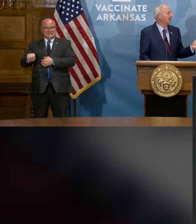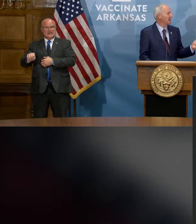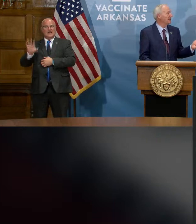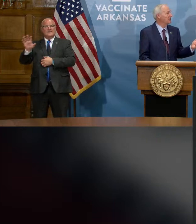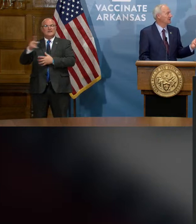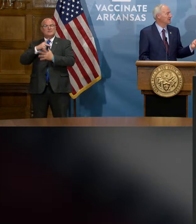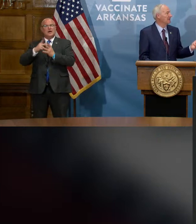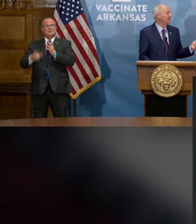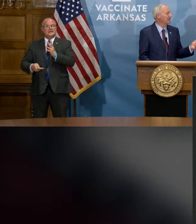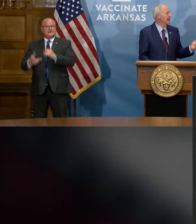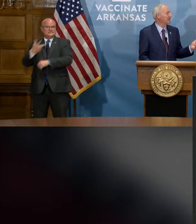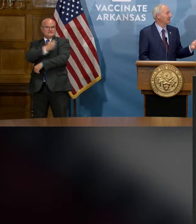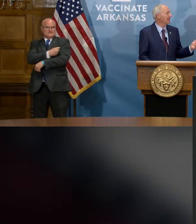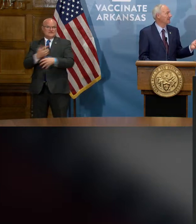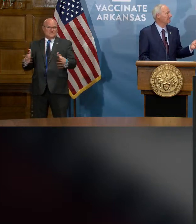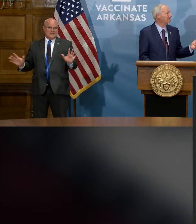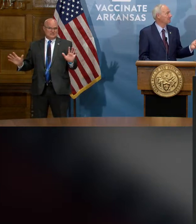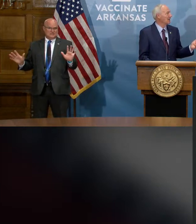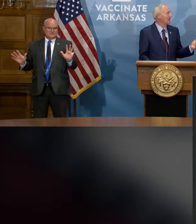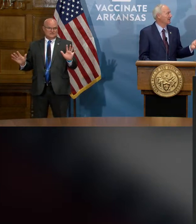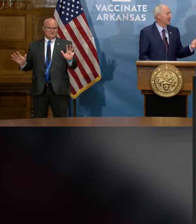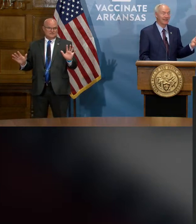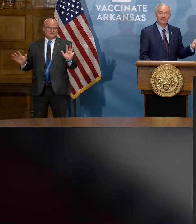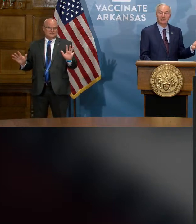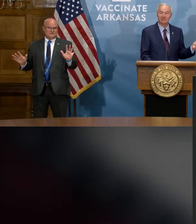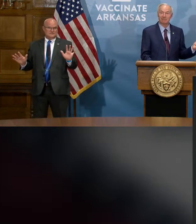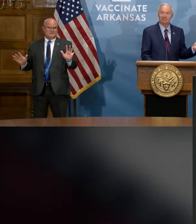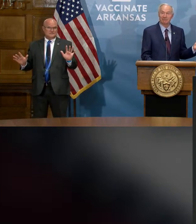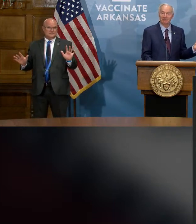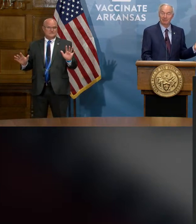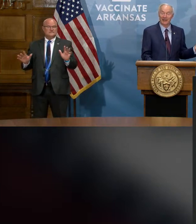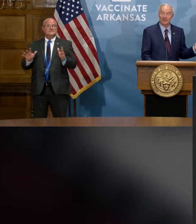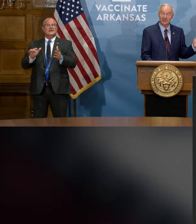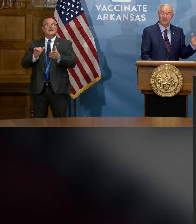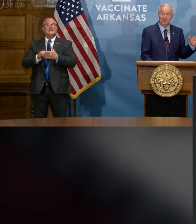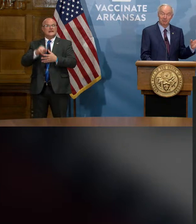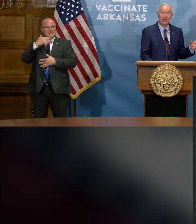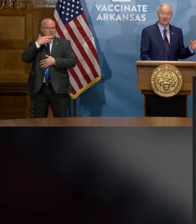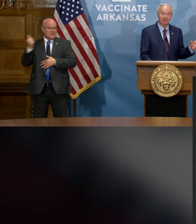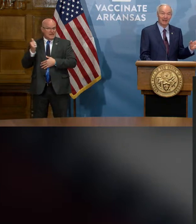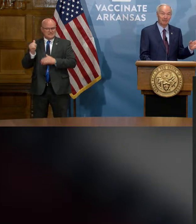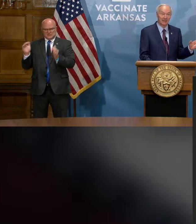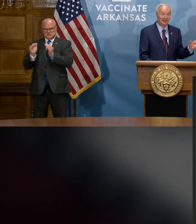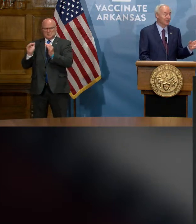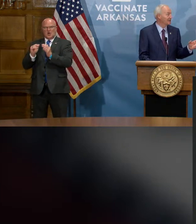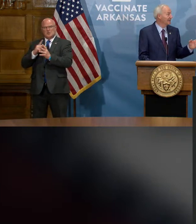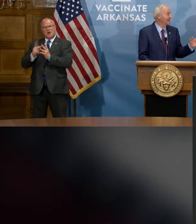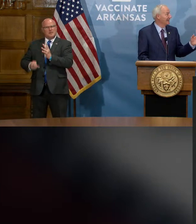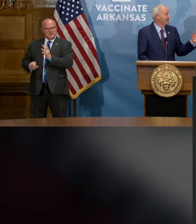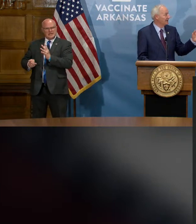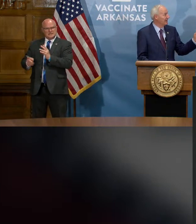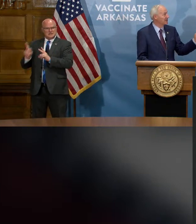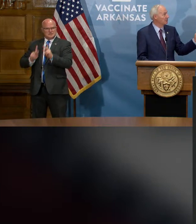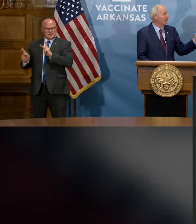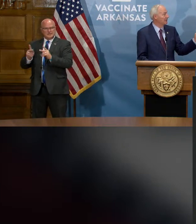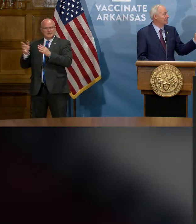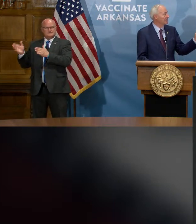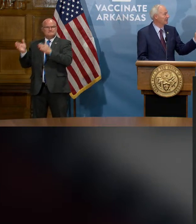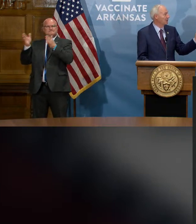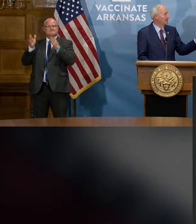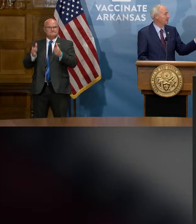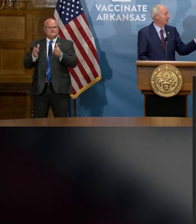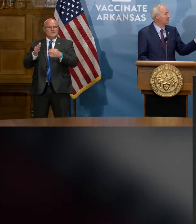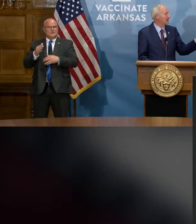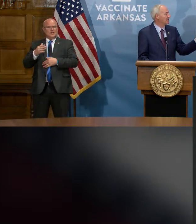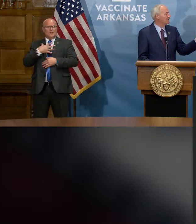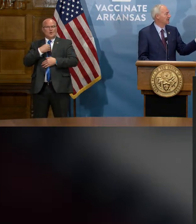their population is being vaccinated. That is the best. It's a smaller population. The next one is